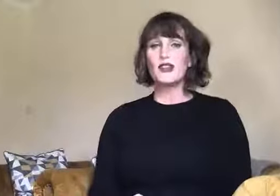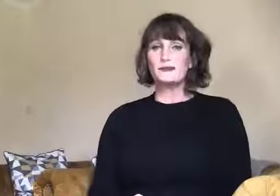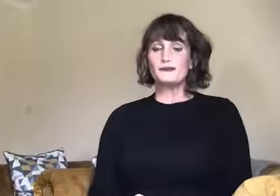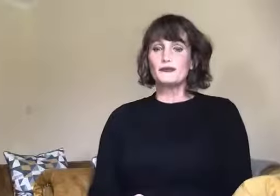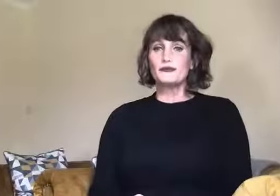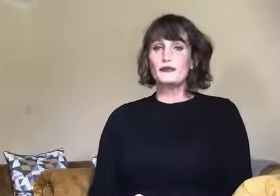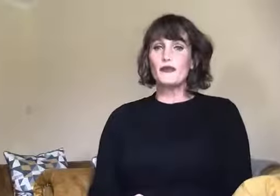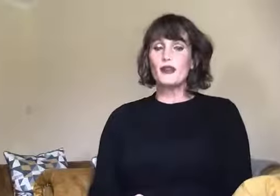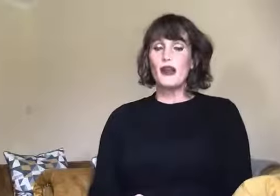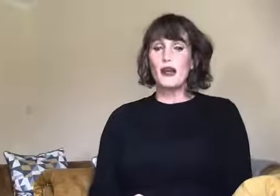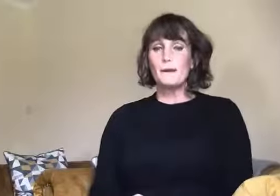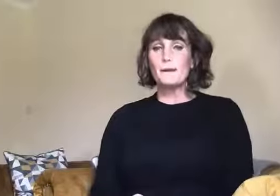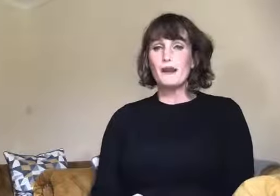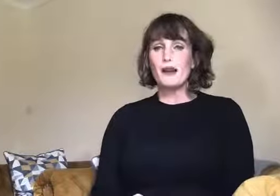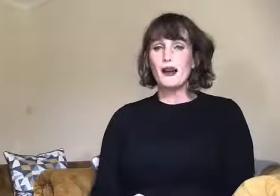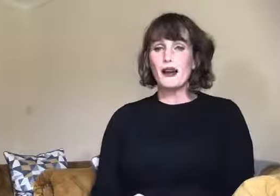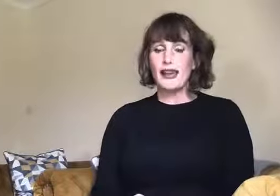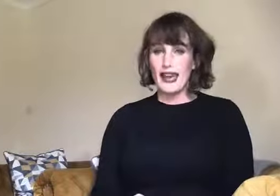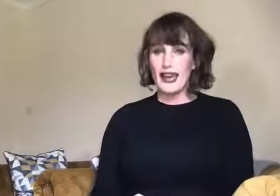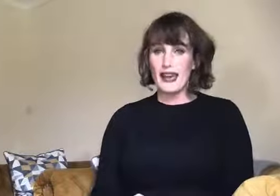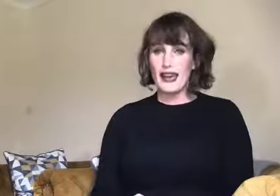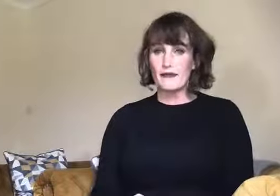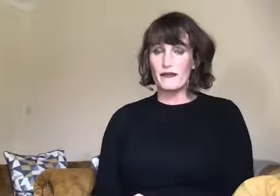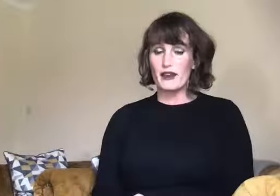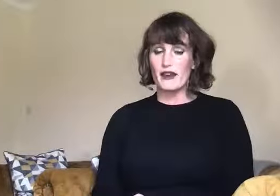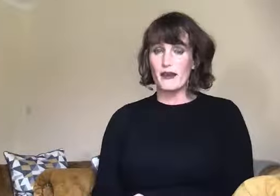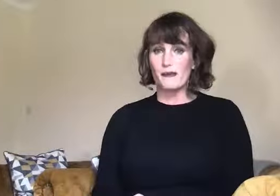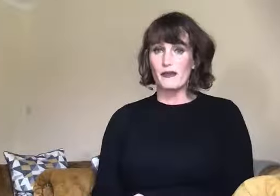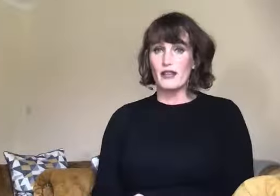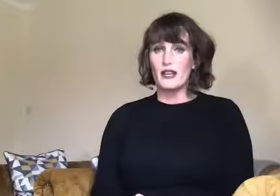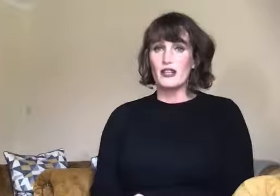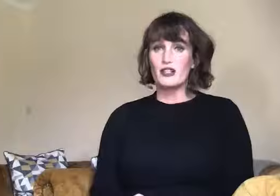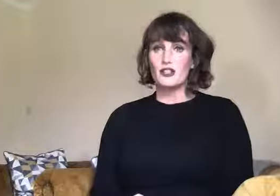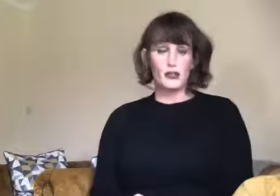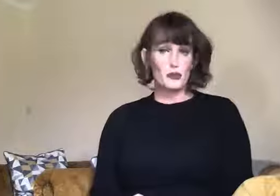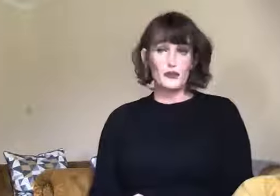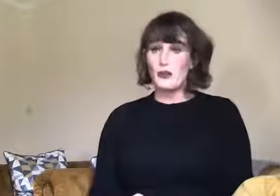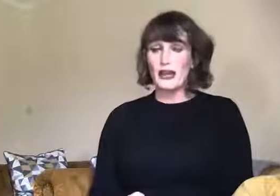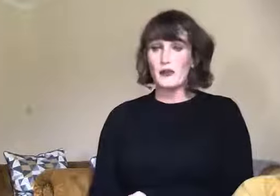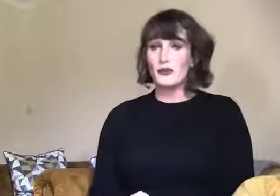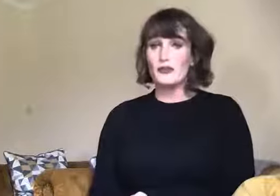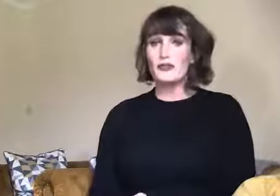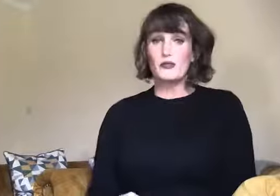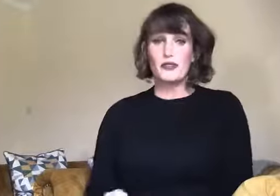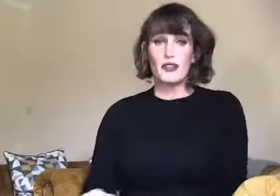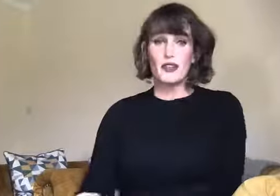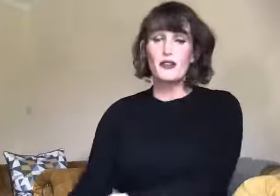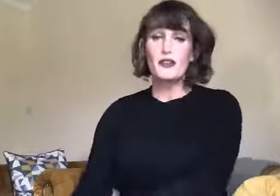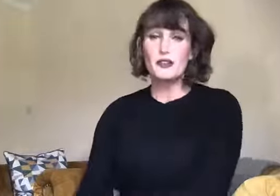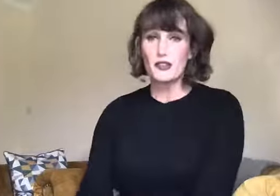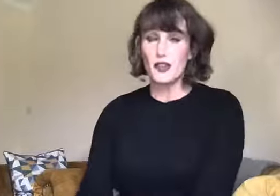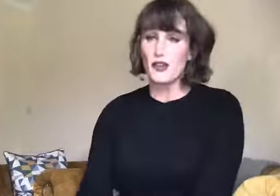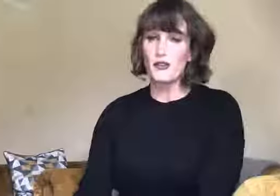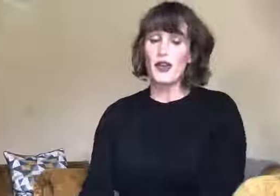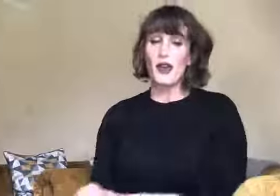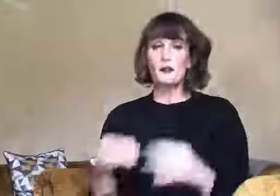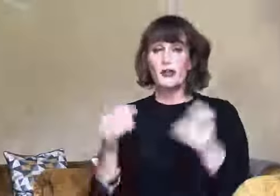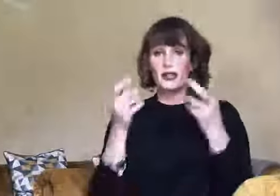So I have I'm going to do a few animals with you. So we're going to